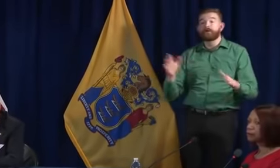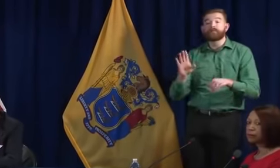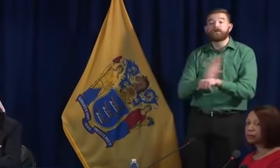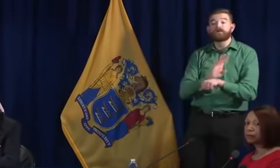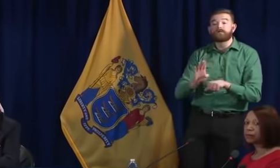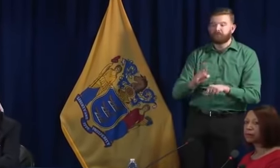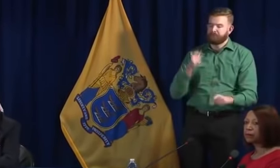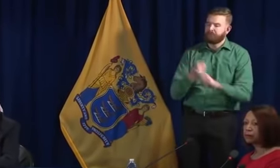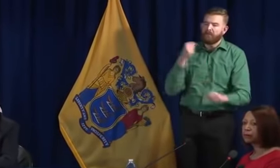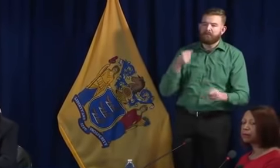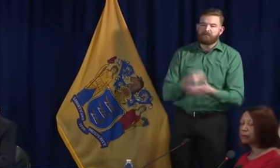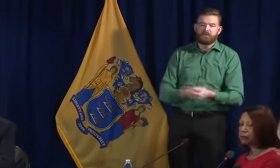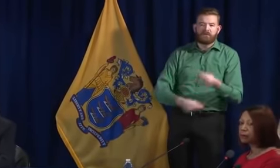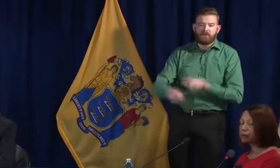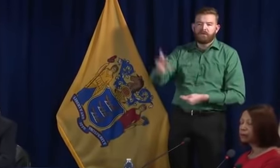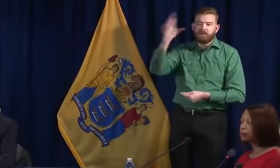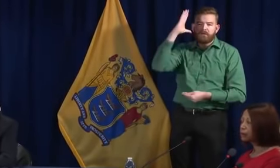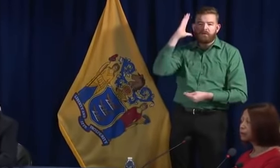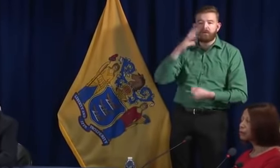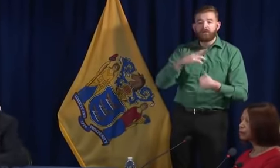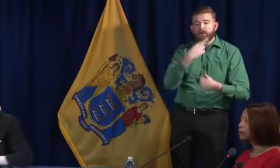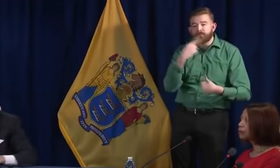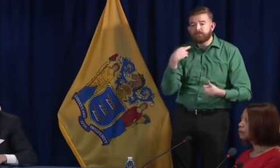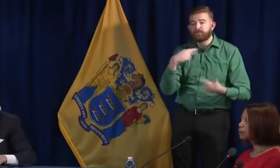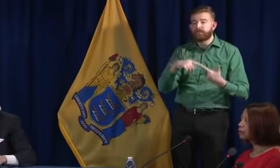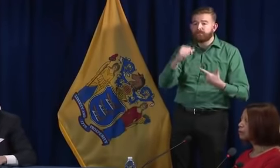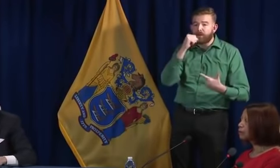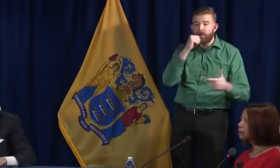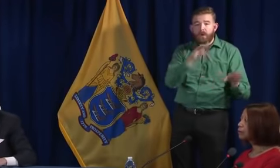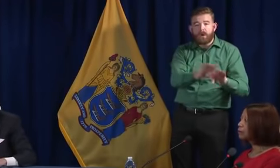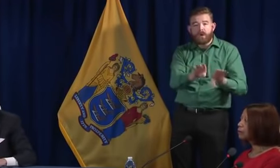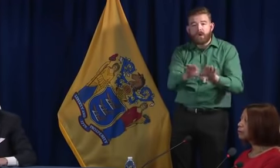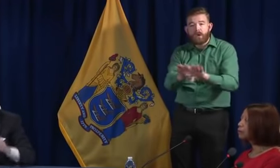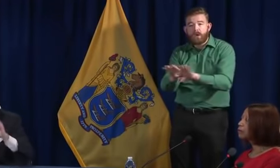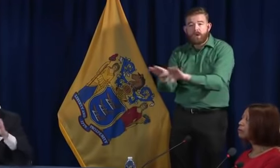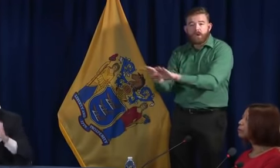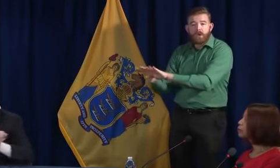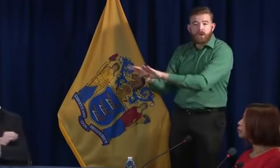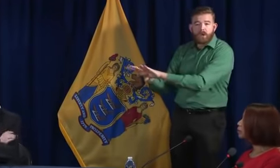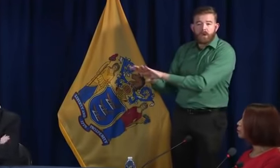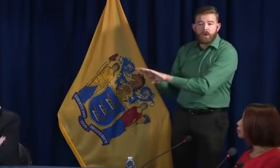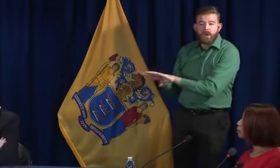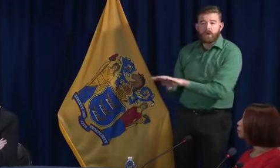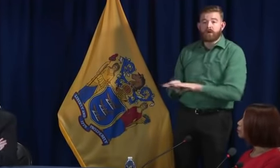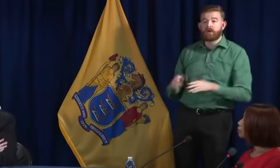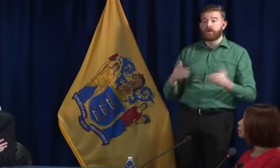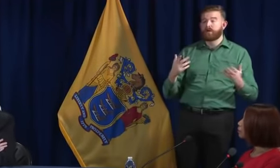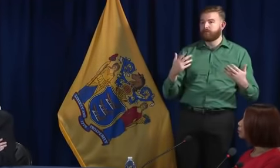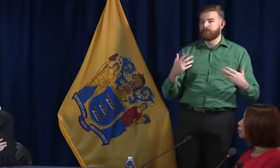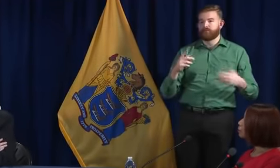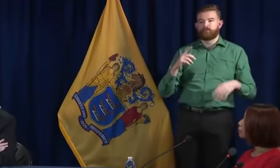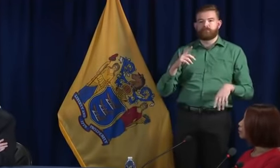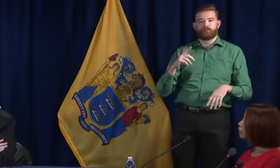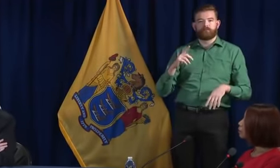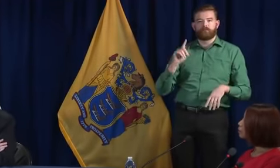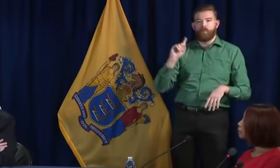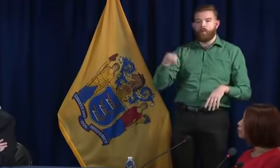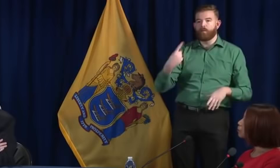shut restaurants and bars in a state our size, and you go takeout only. I'll give you an anecdote. Last night, my family and I we're